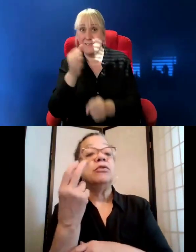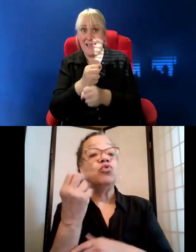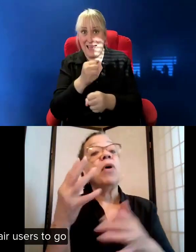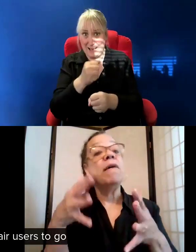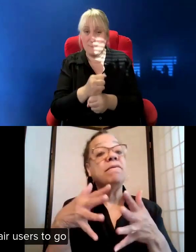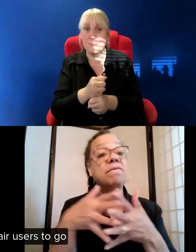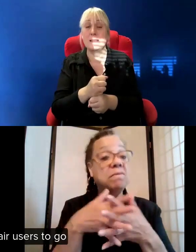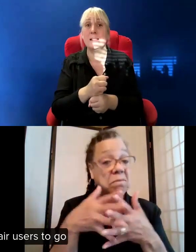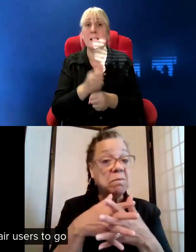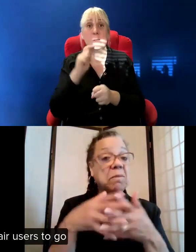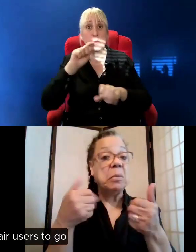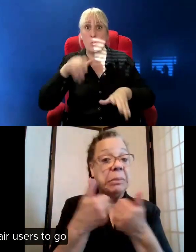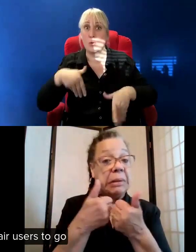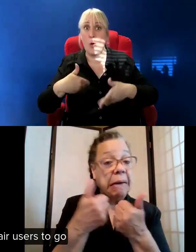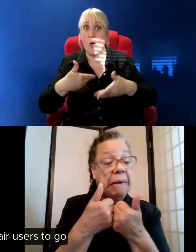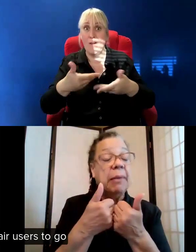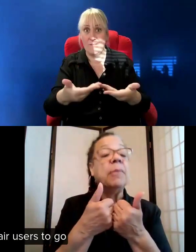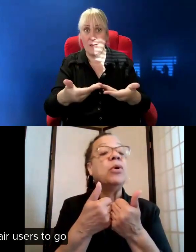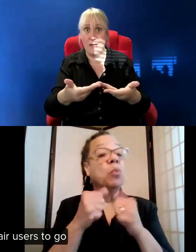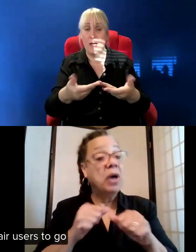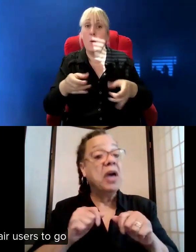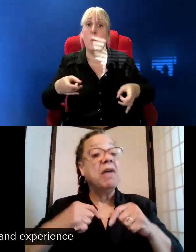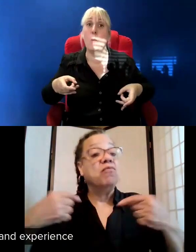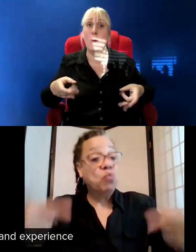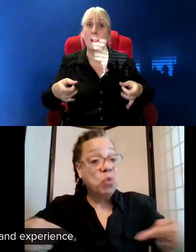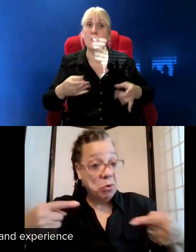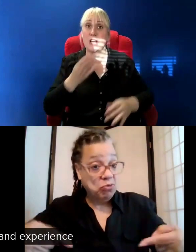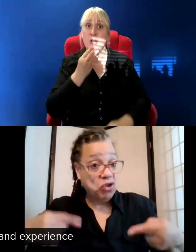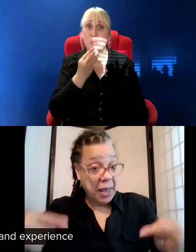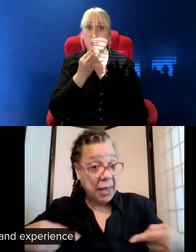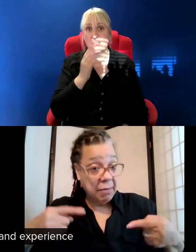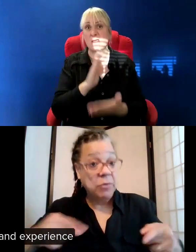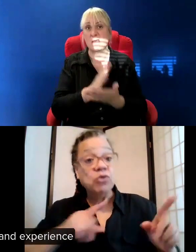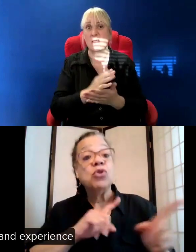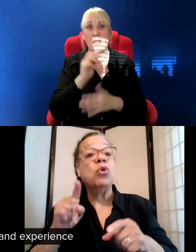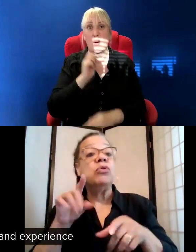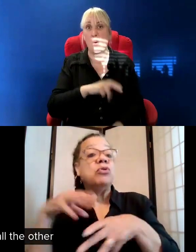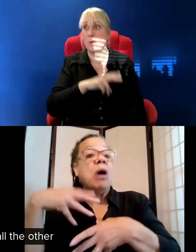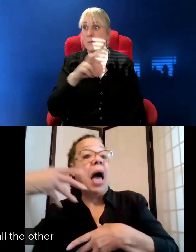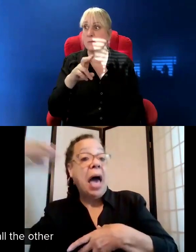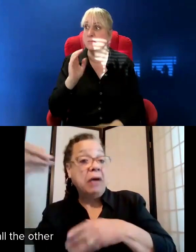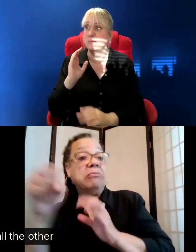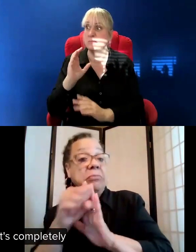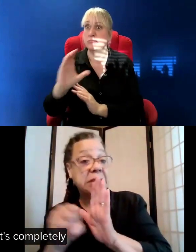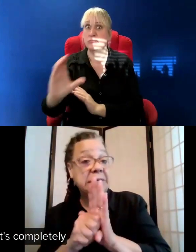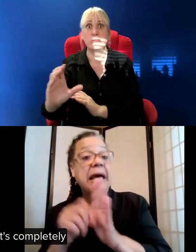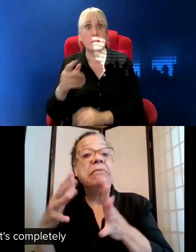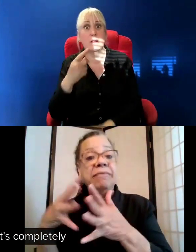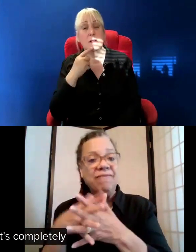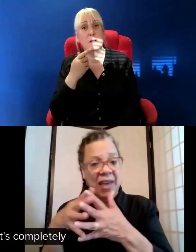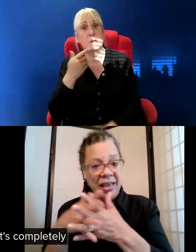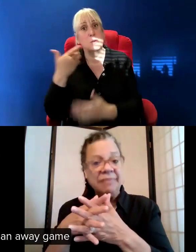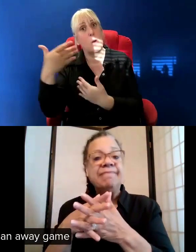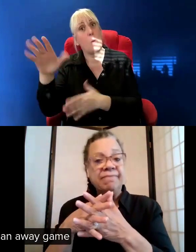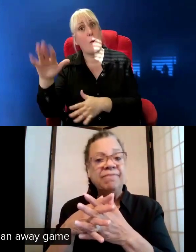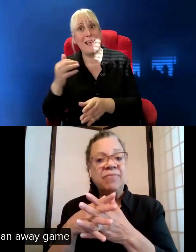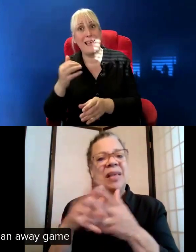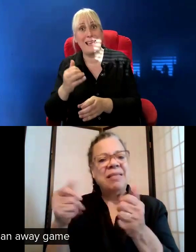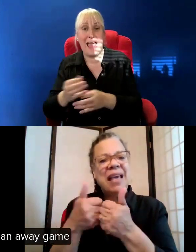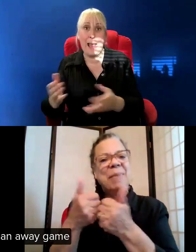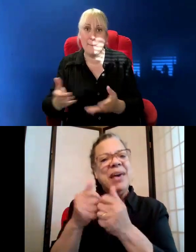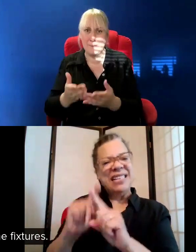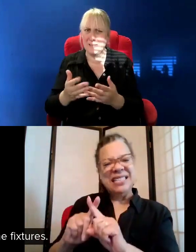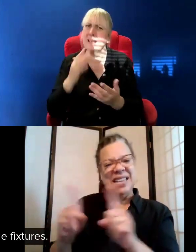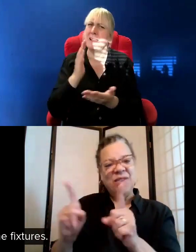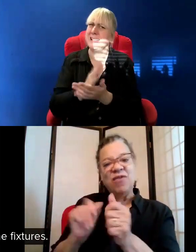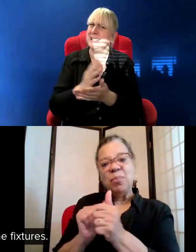could offer wheelchair users to go to away games and experience being with all the other fans, because it's completely different being at